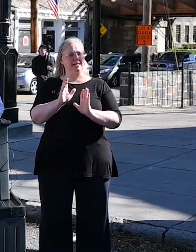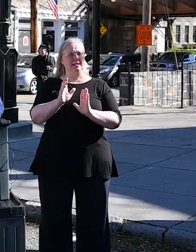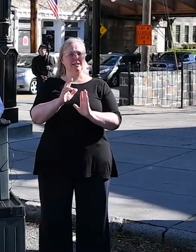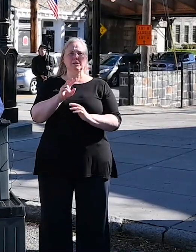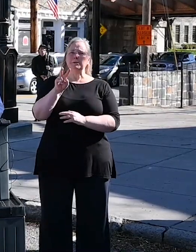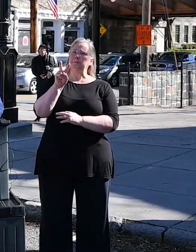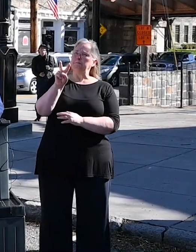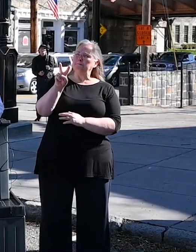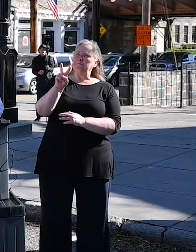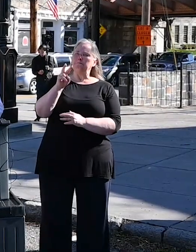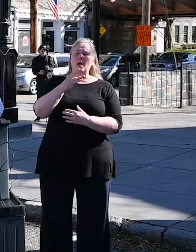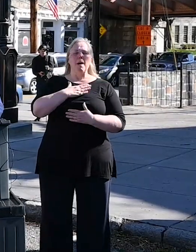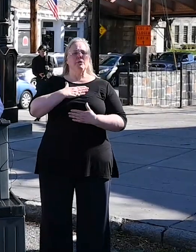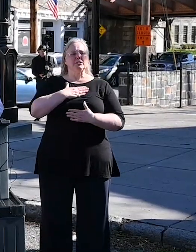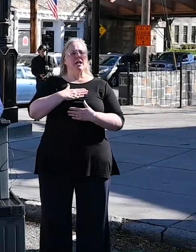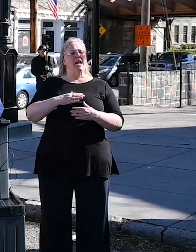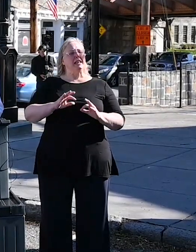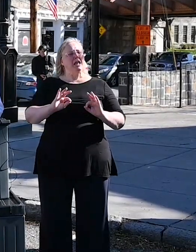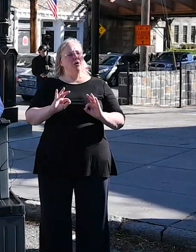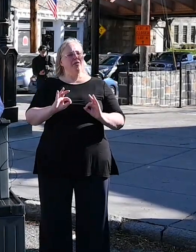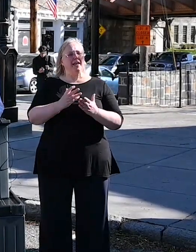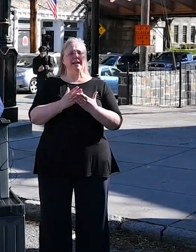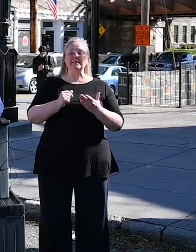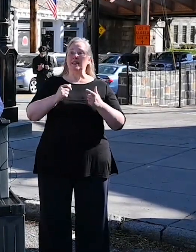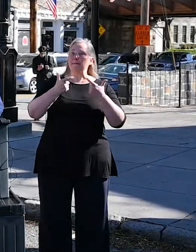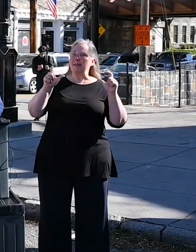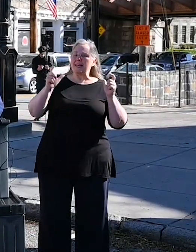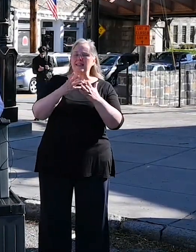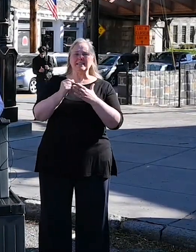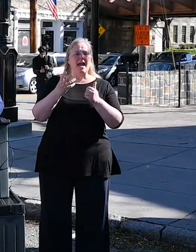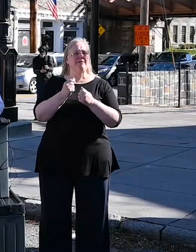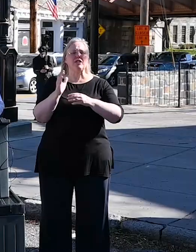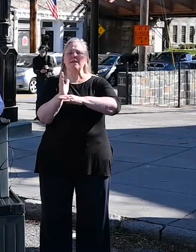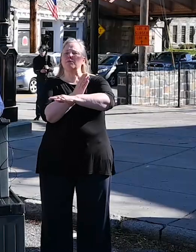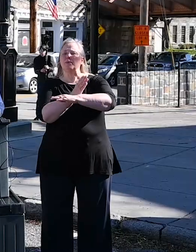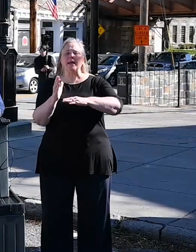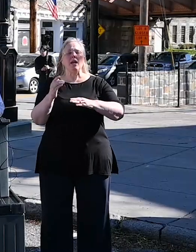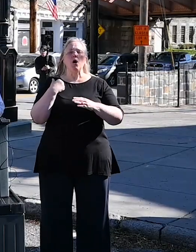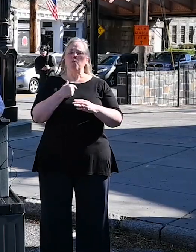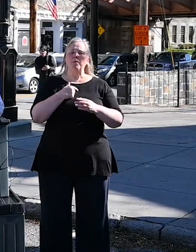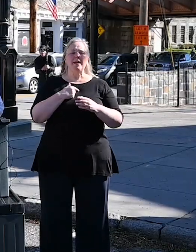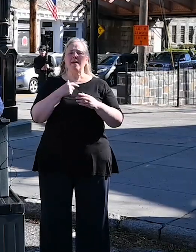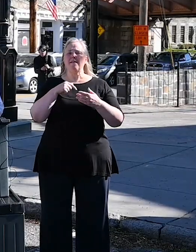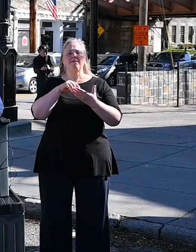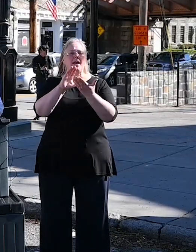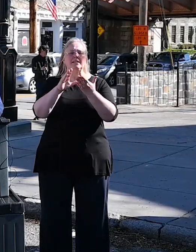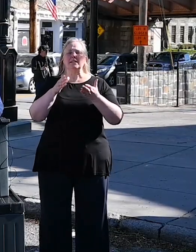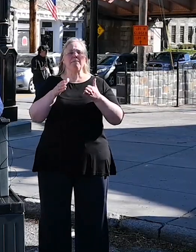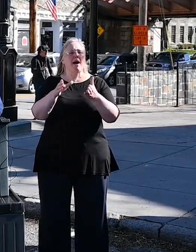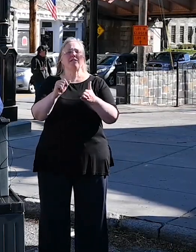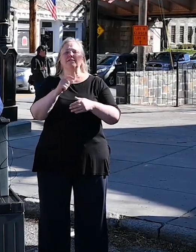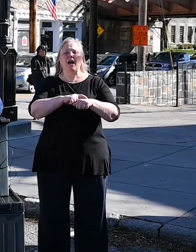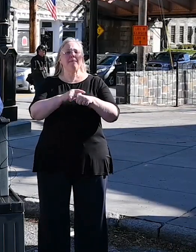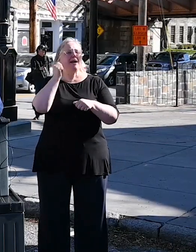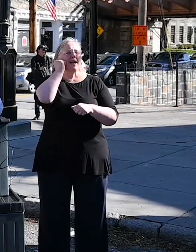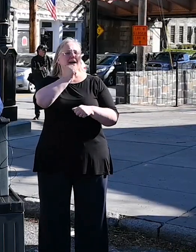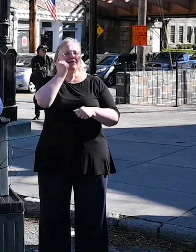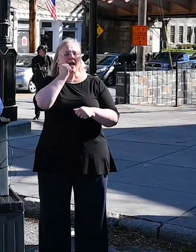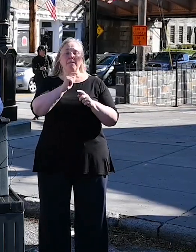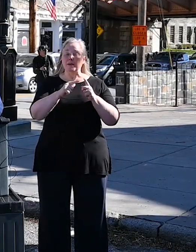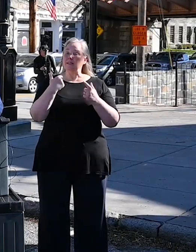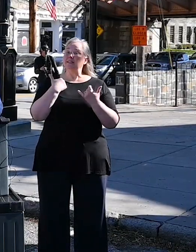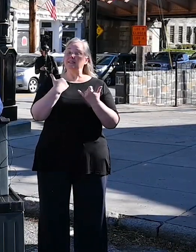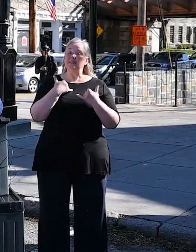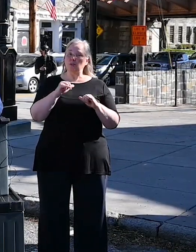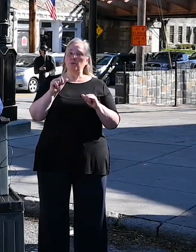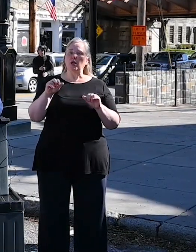Appreciate the little things, the big things, and everything in between. We face the path of time every day, but we can still do our